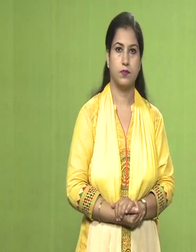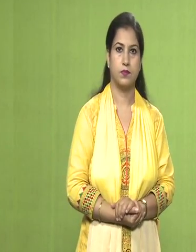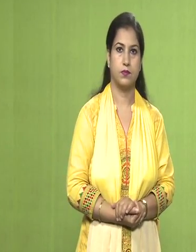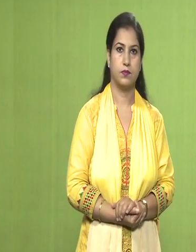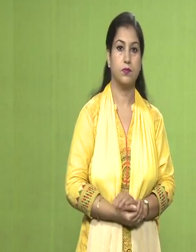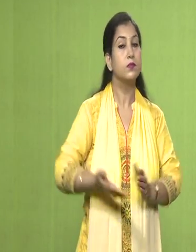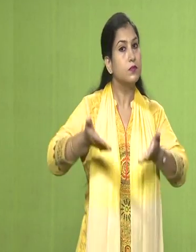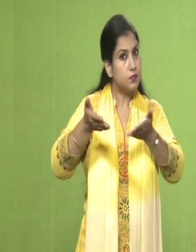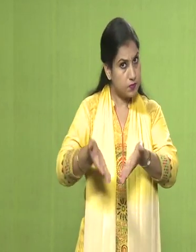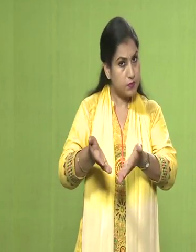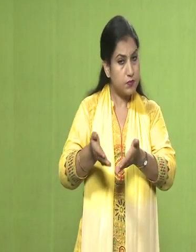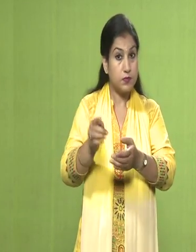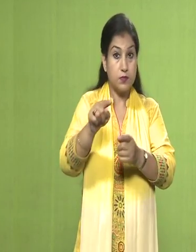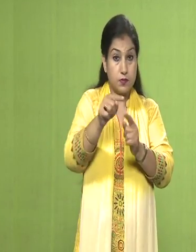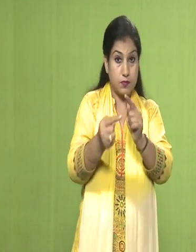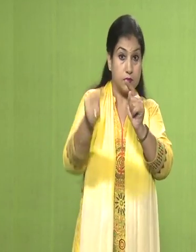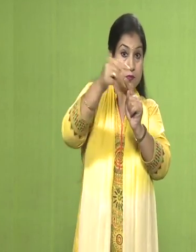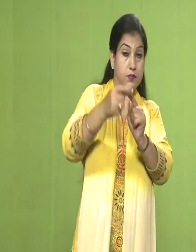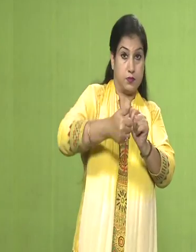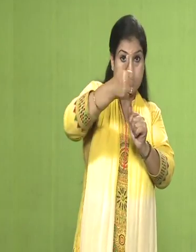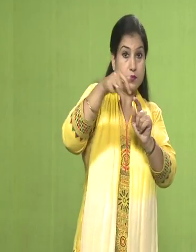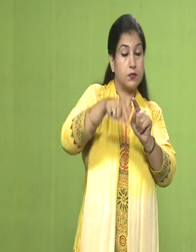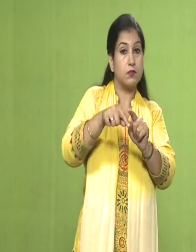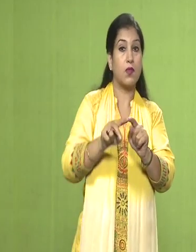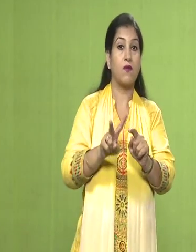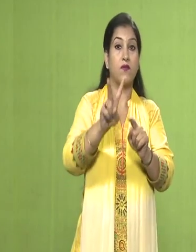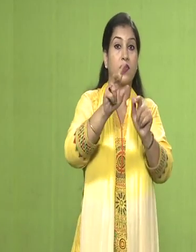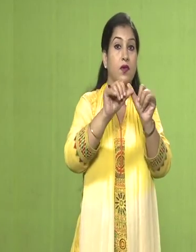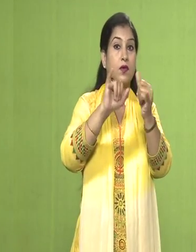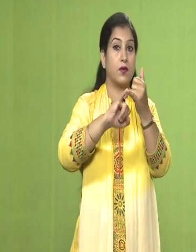These vassals became the new merchant class